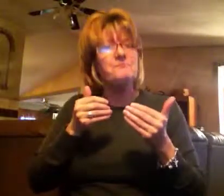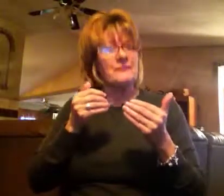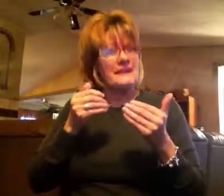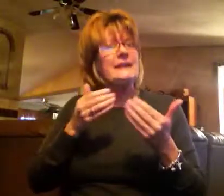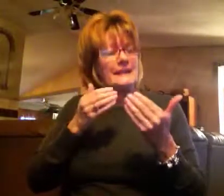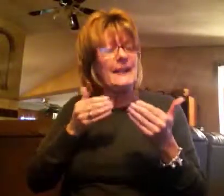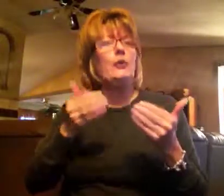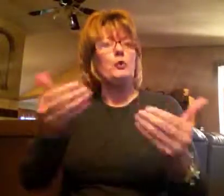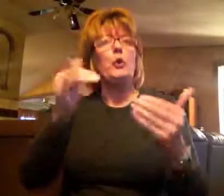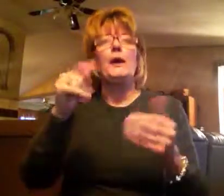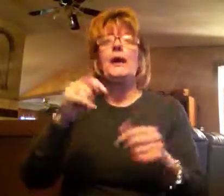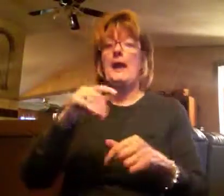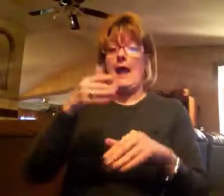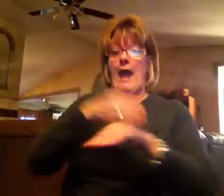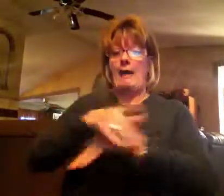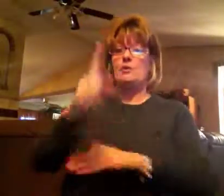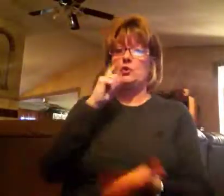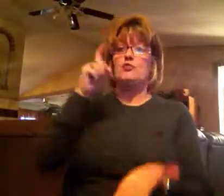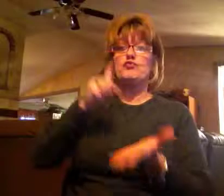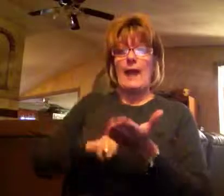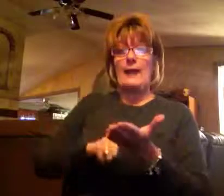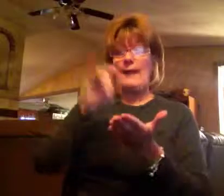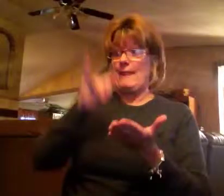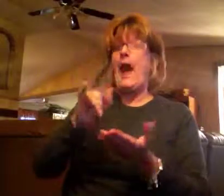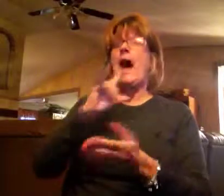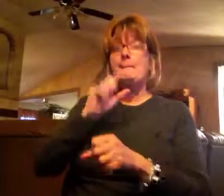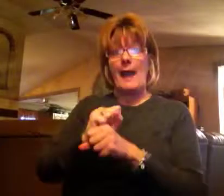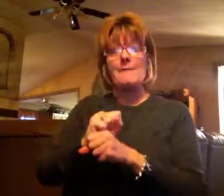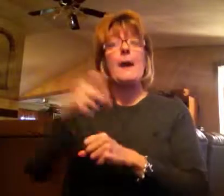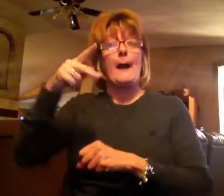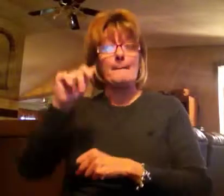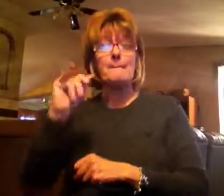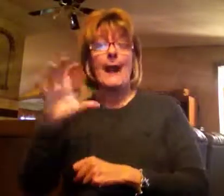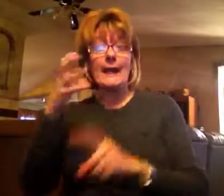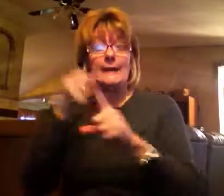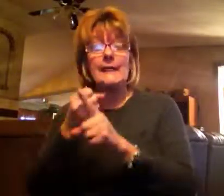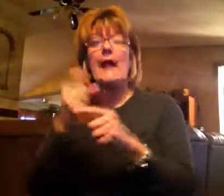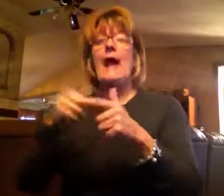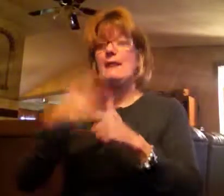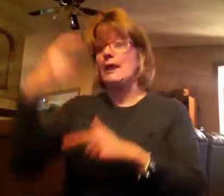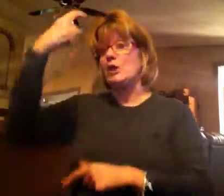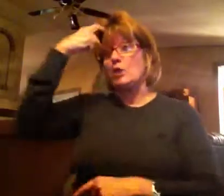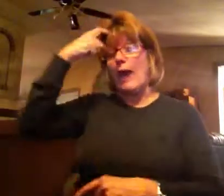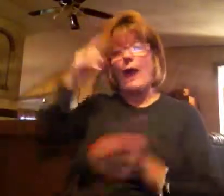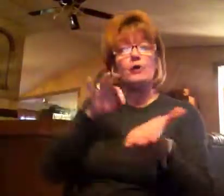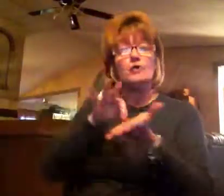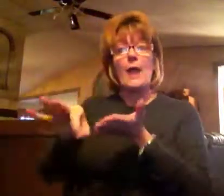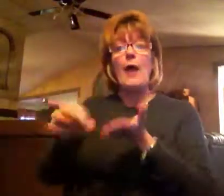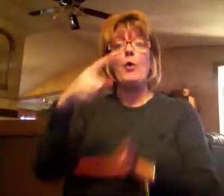the attack, you're going to begin to count in your head. You're going to count 1, 2, 3,